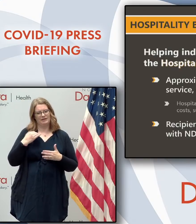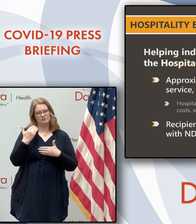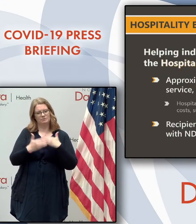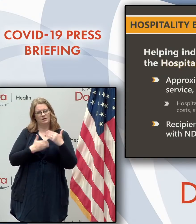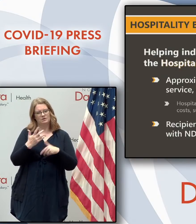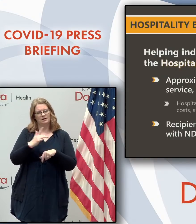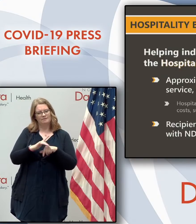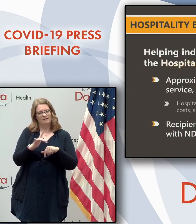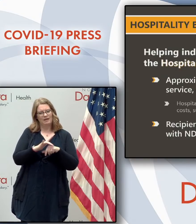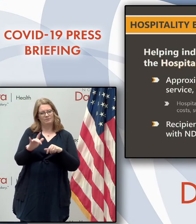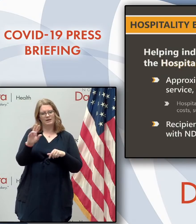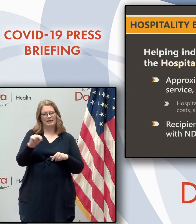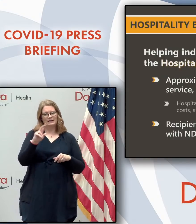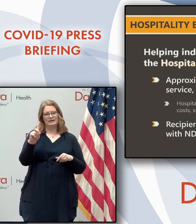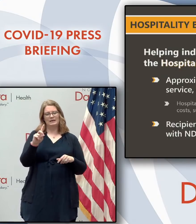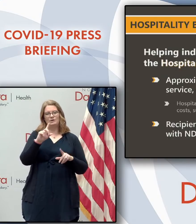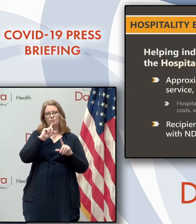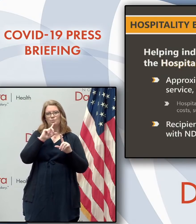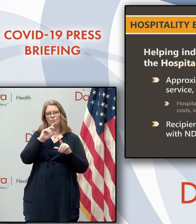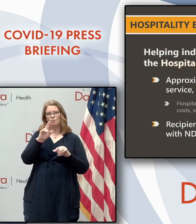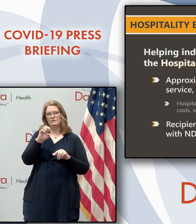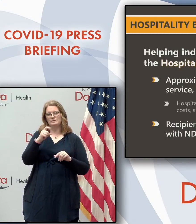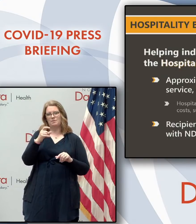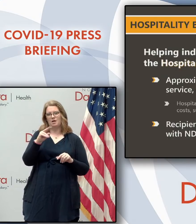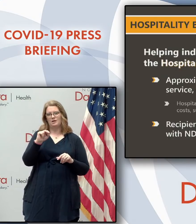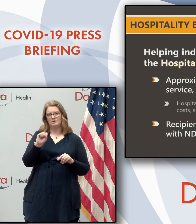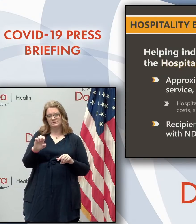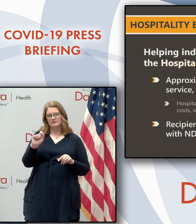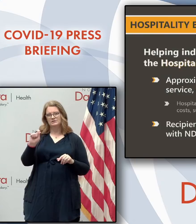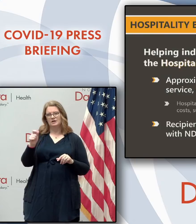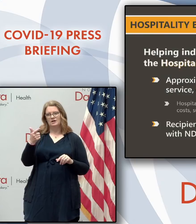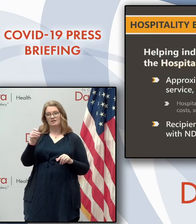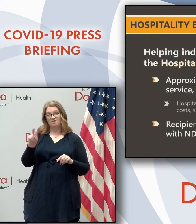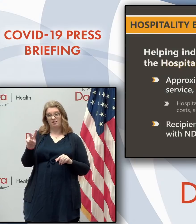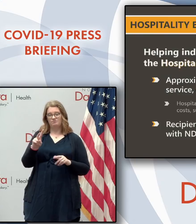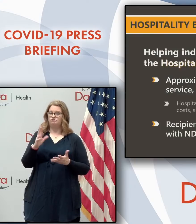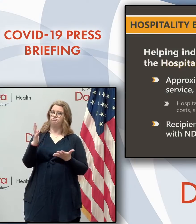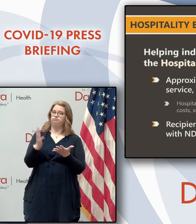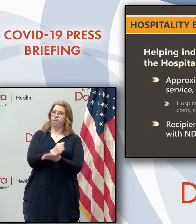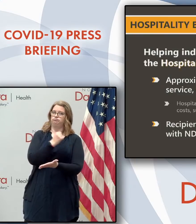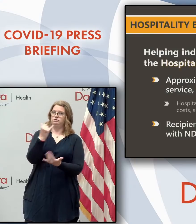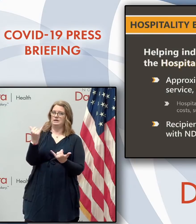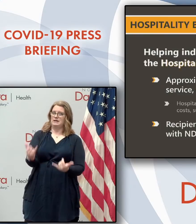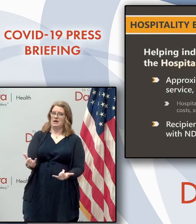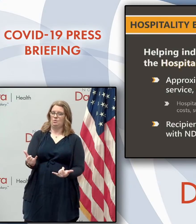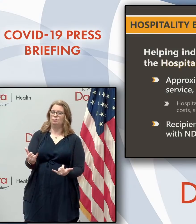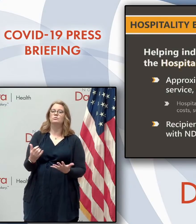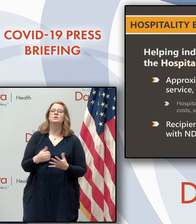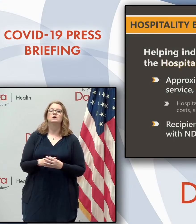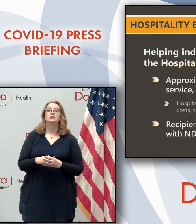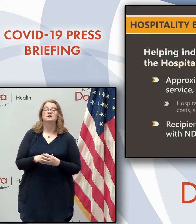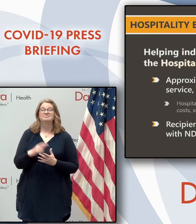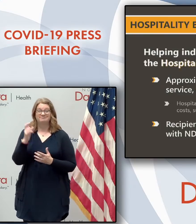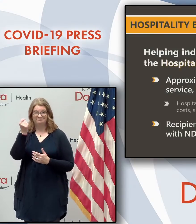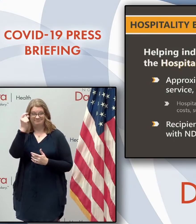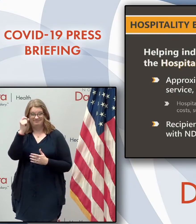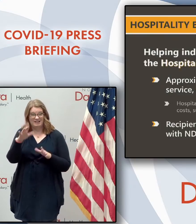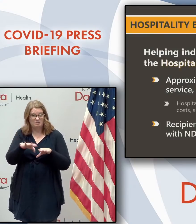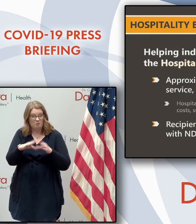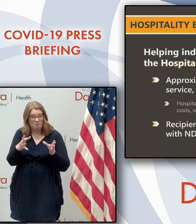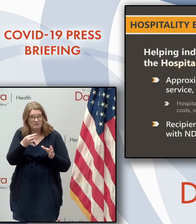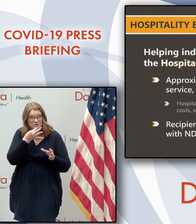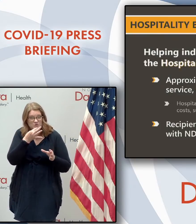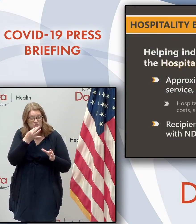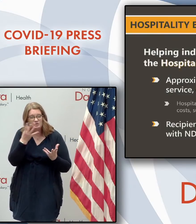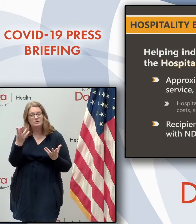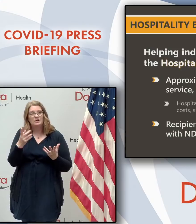will be available at ndresponse.gov, but don't waste any time. These grant rounds are opening soon, and this money